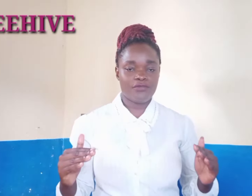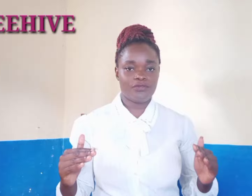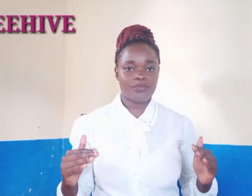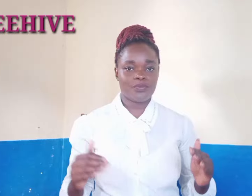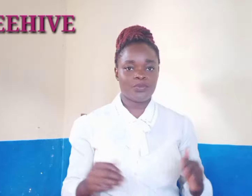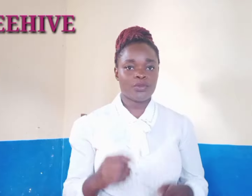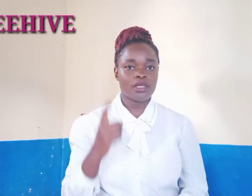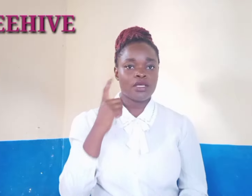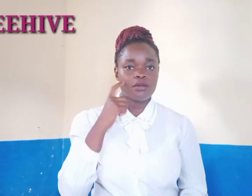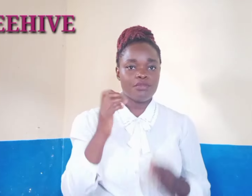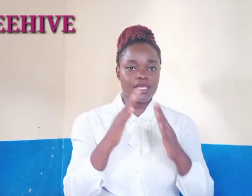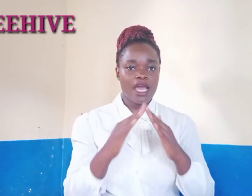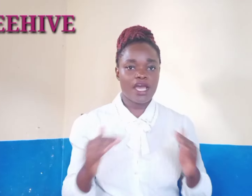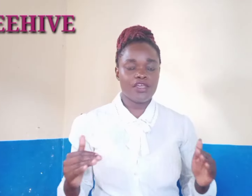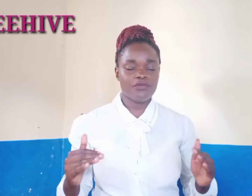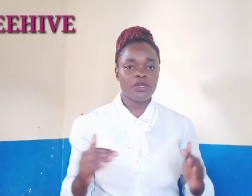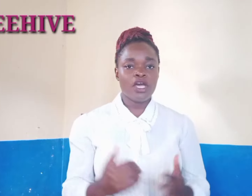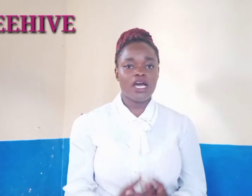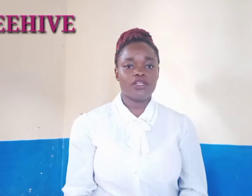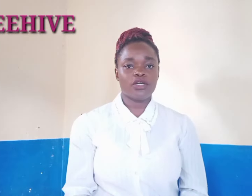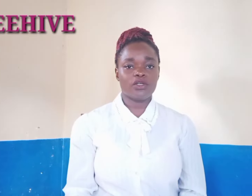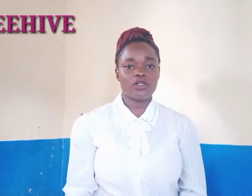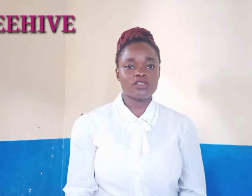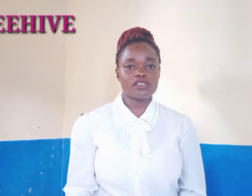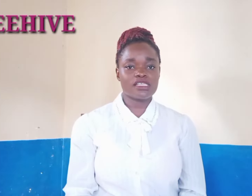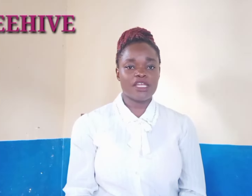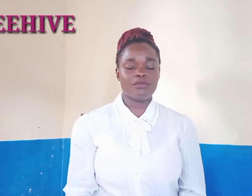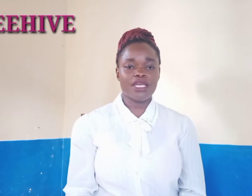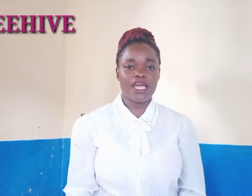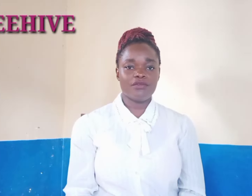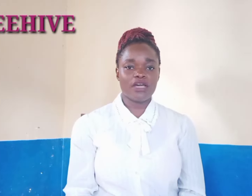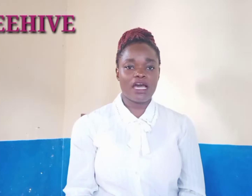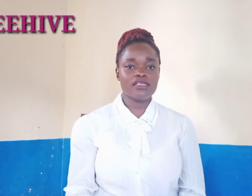Beehive. Beehive. And you can also sign beehive as